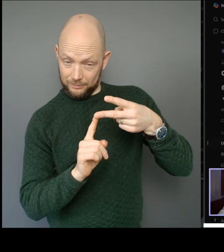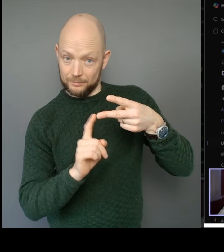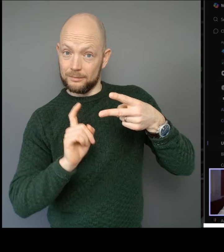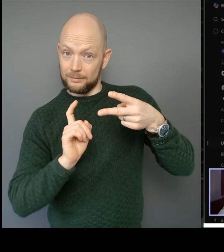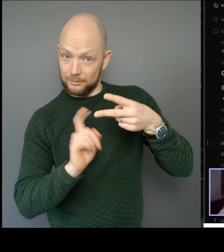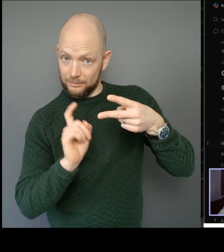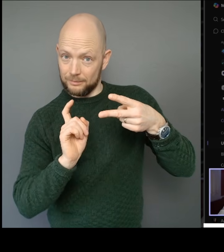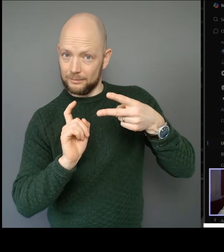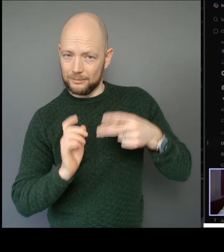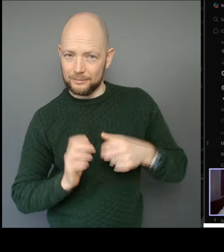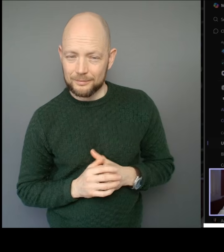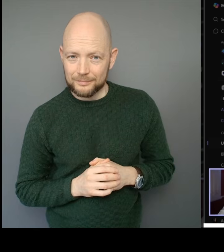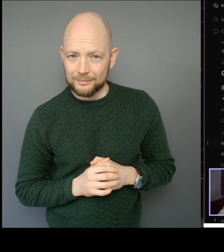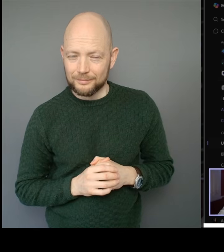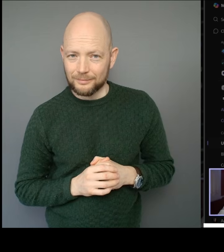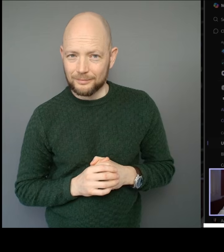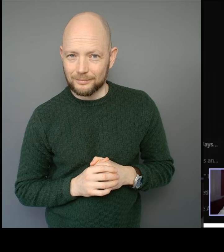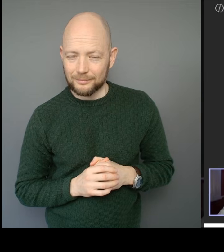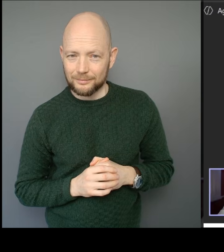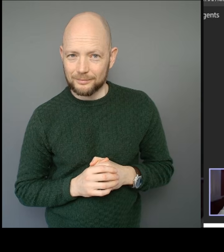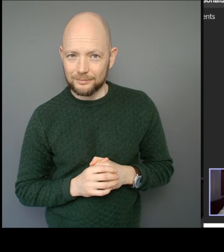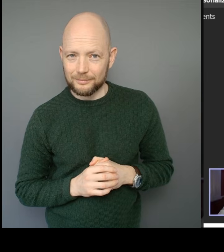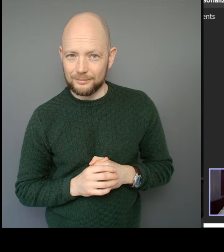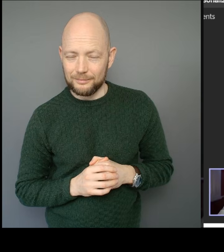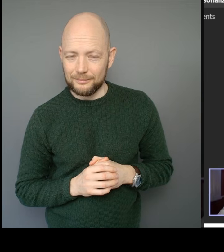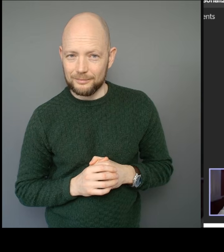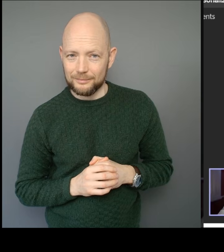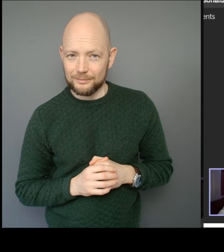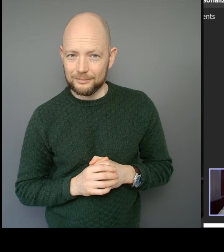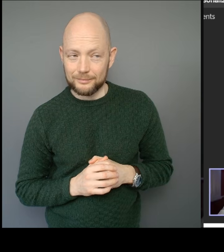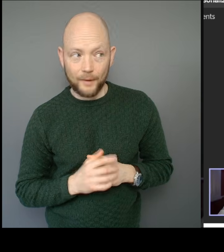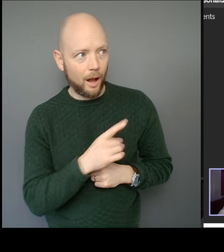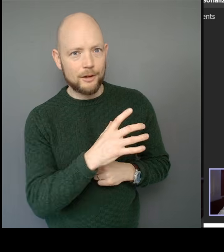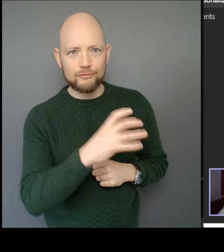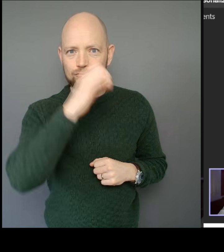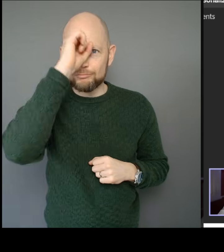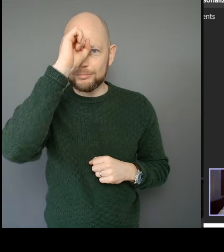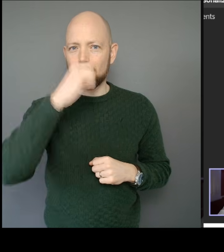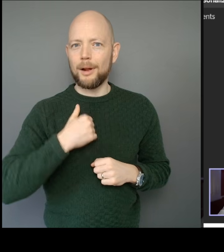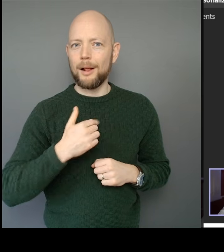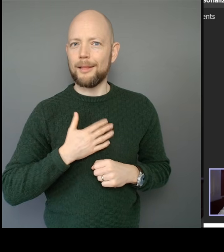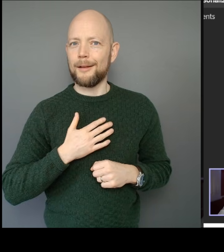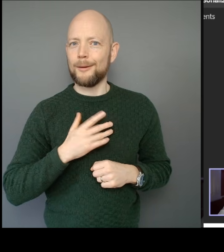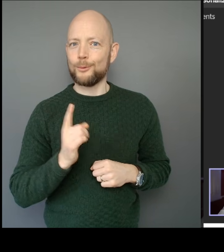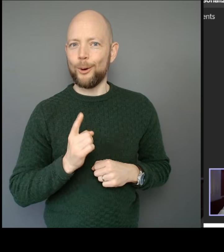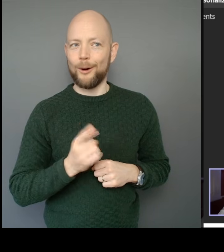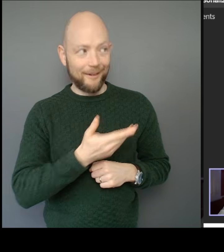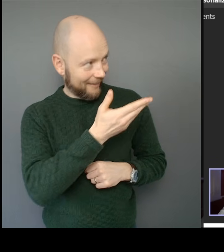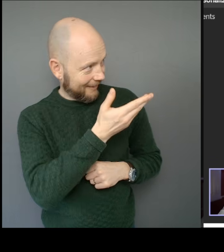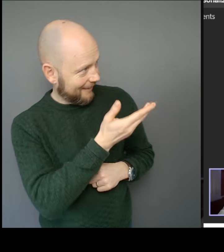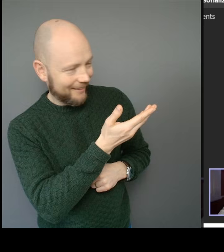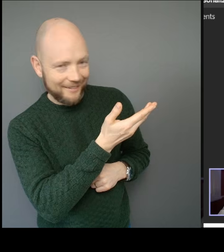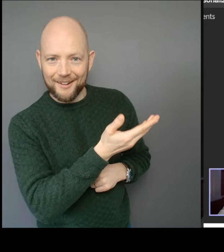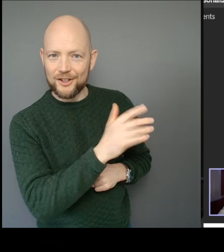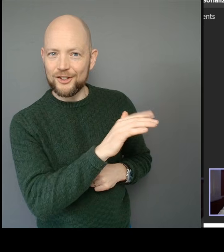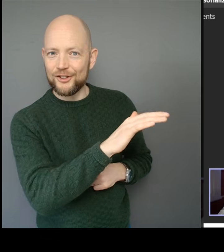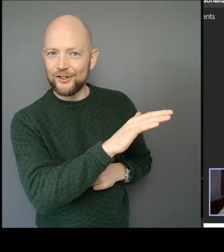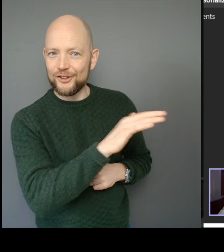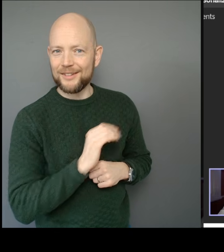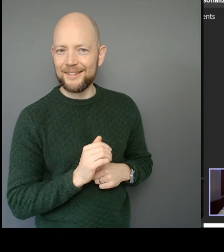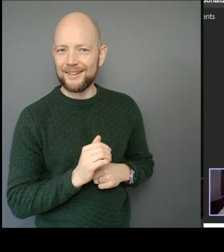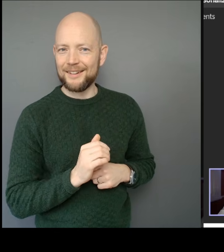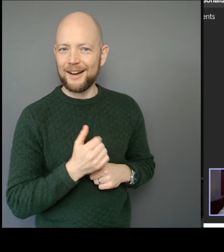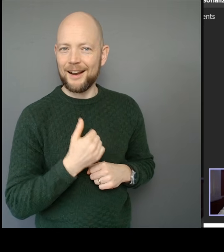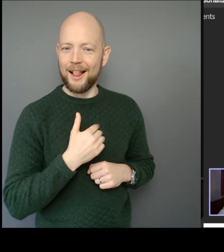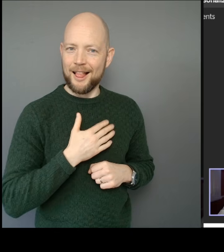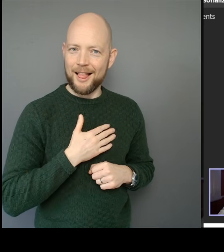Copilot Memory. And when you select Copilot Memory, what I just told it in terms of user wants sports information only on Toronto teams